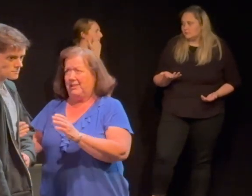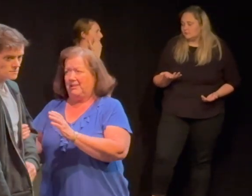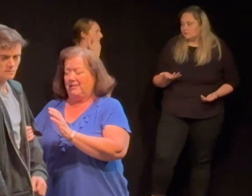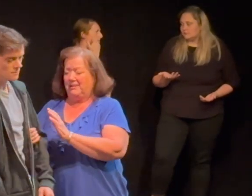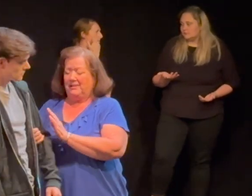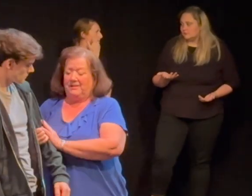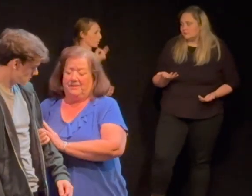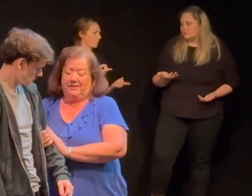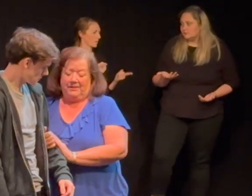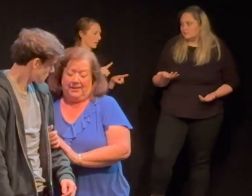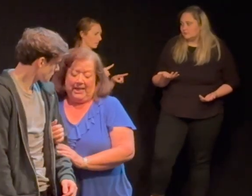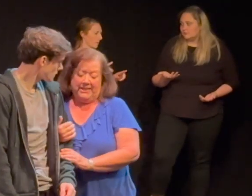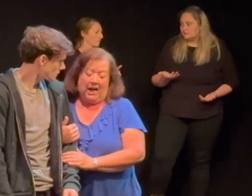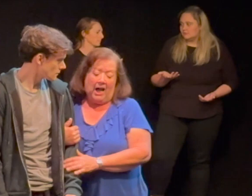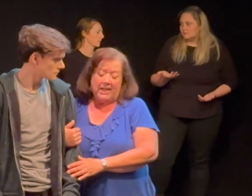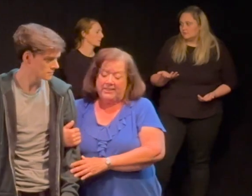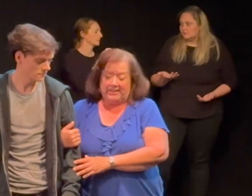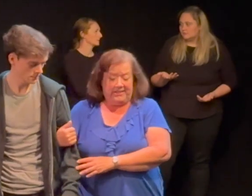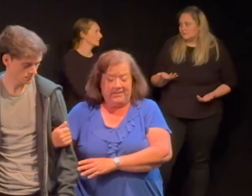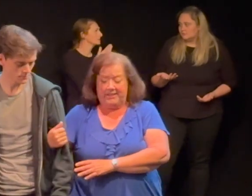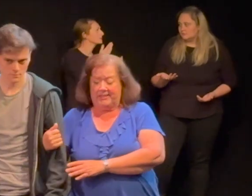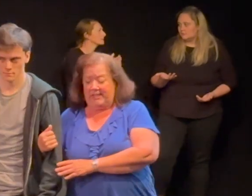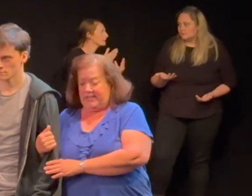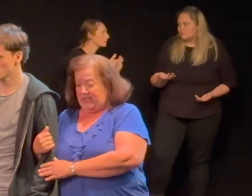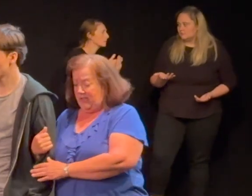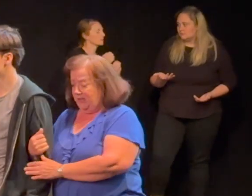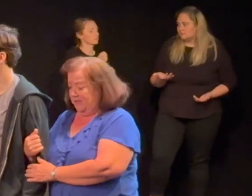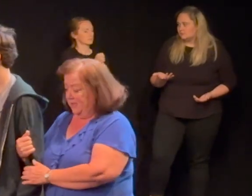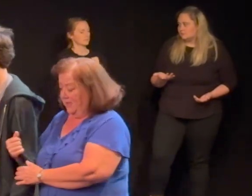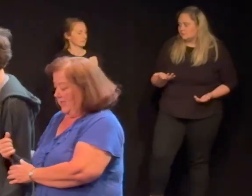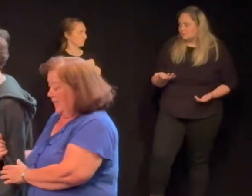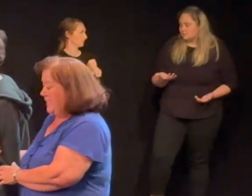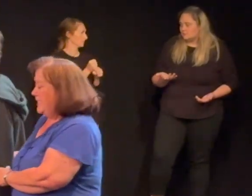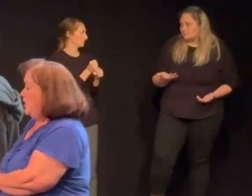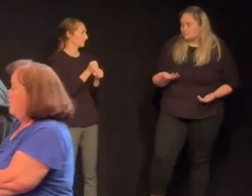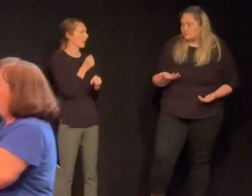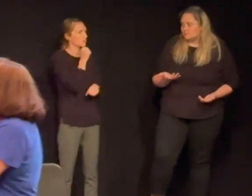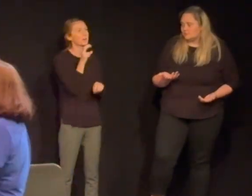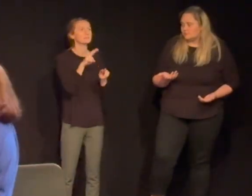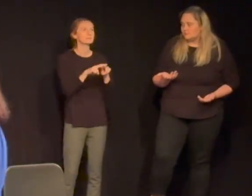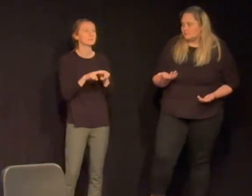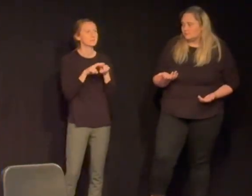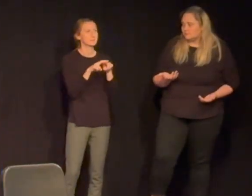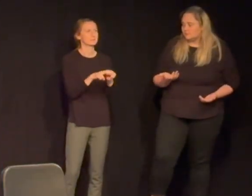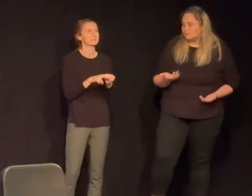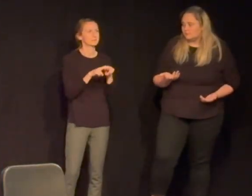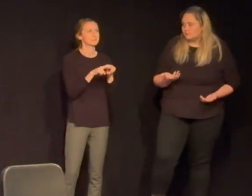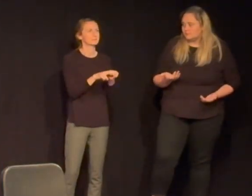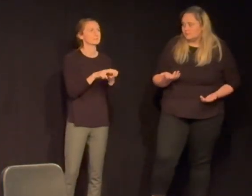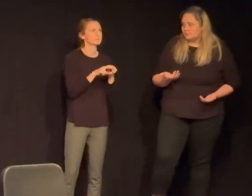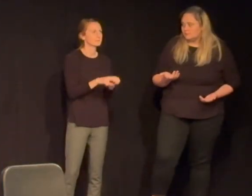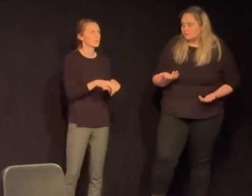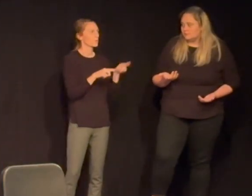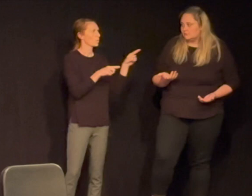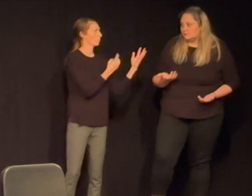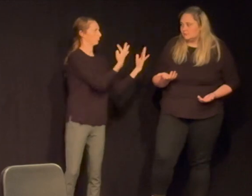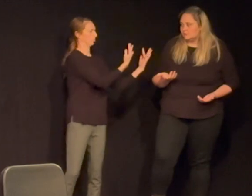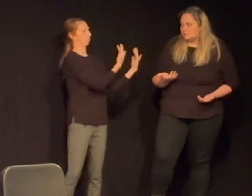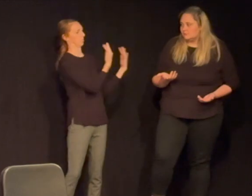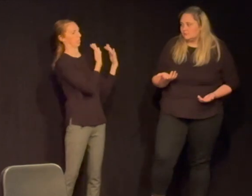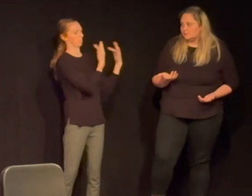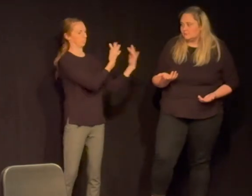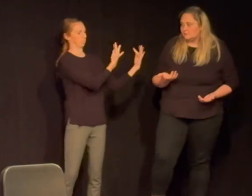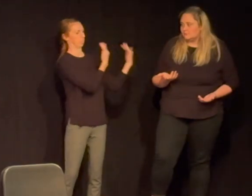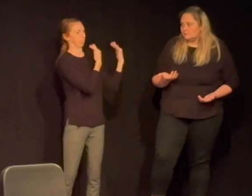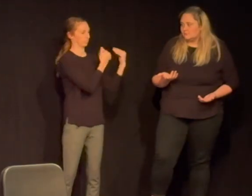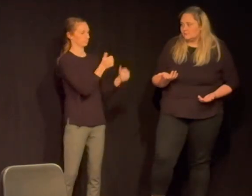coffee. And I didn't sit here letting you breathe into my face for